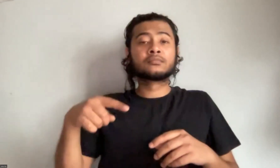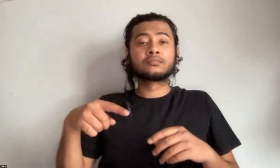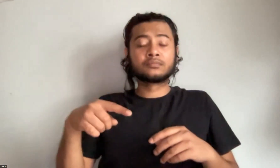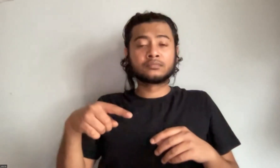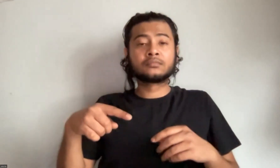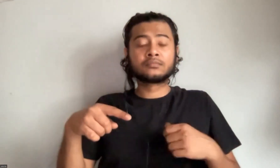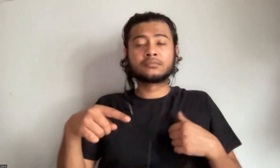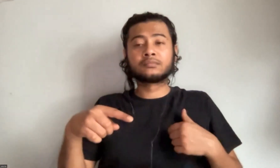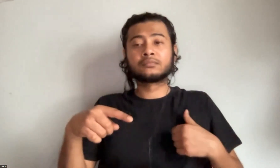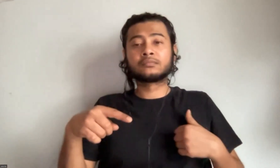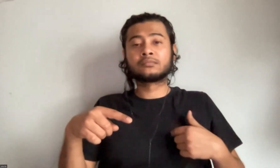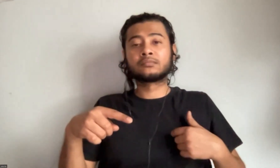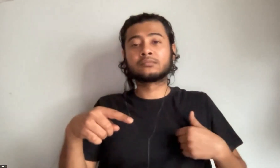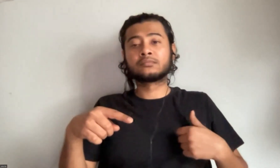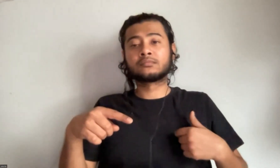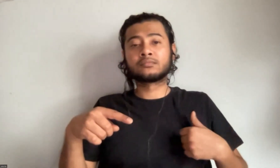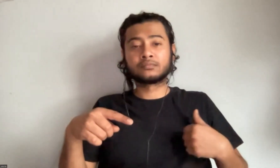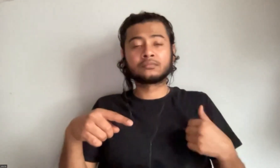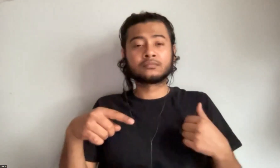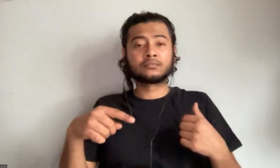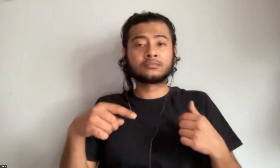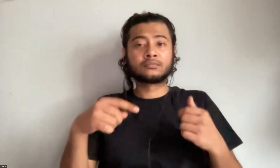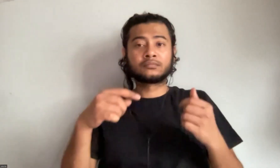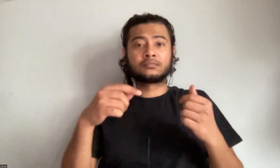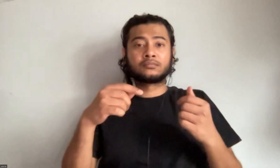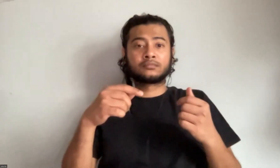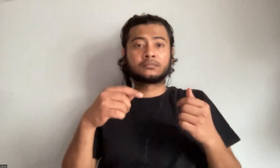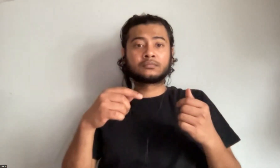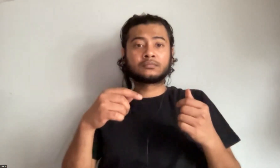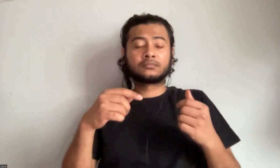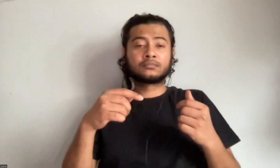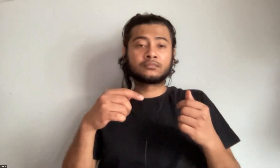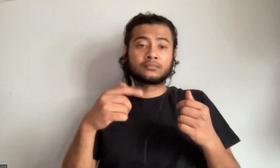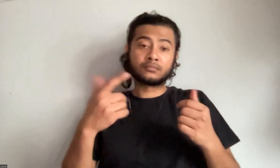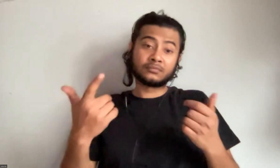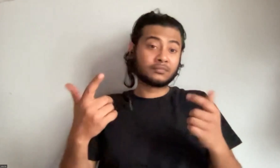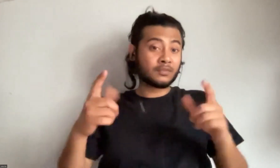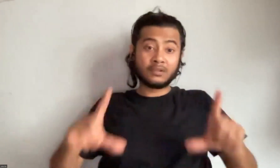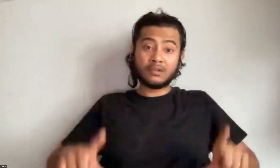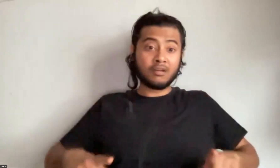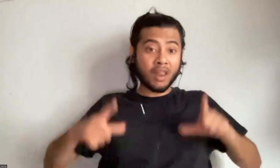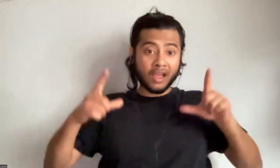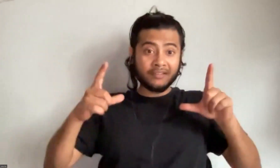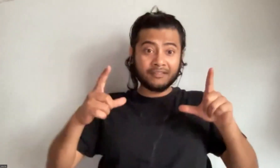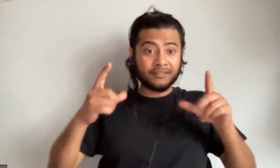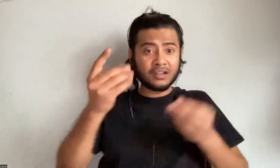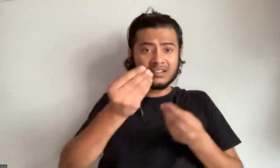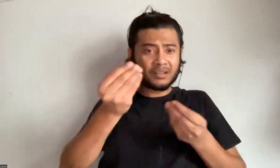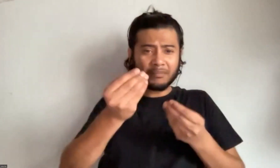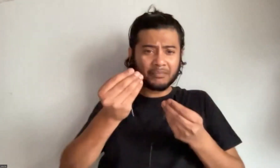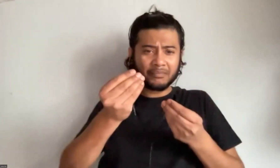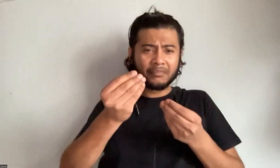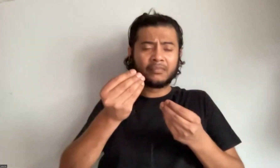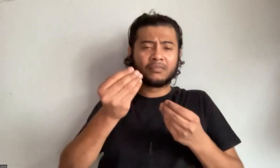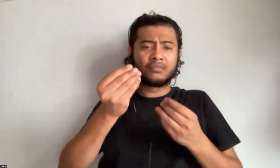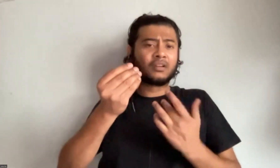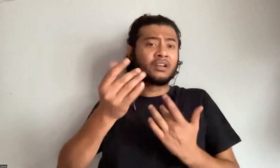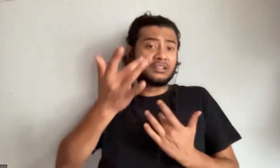we don't get, because definitely we will fall sick, we will have diseases, we will get old, we will have